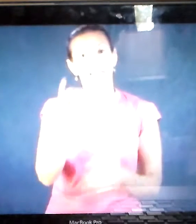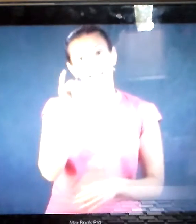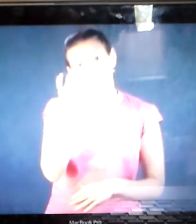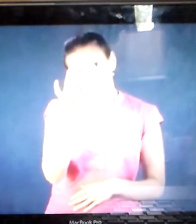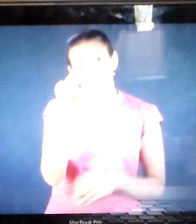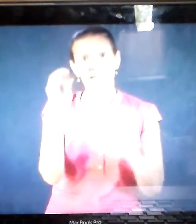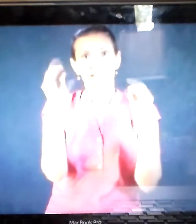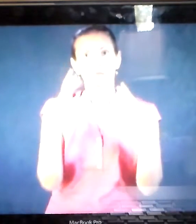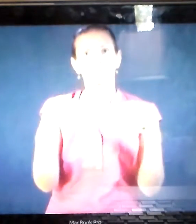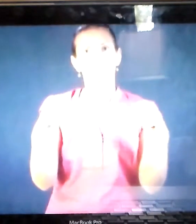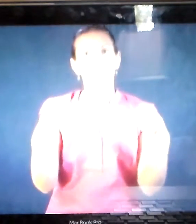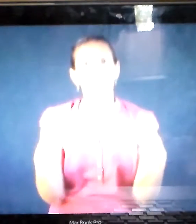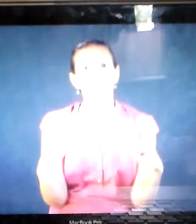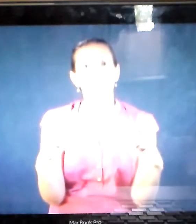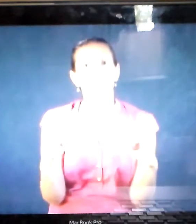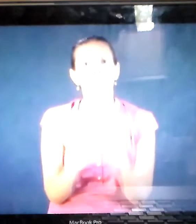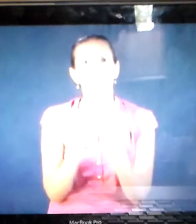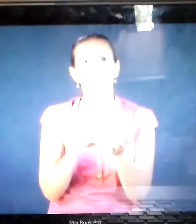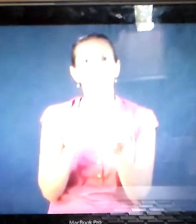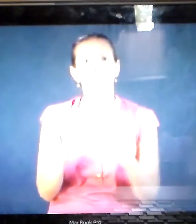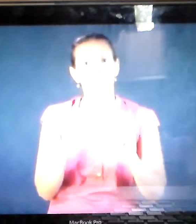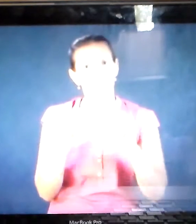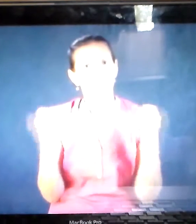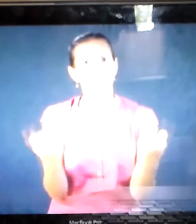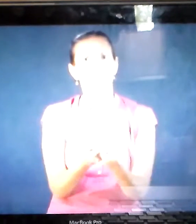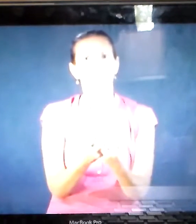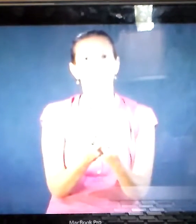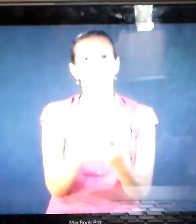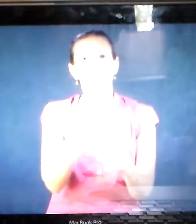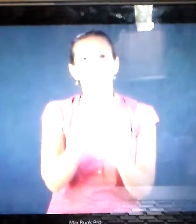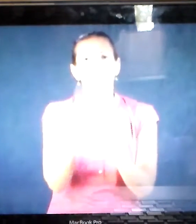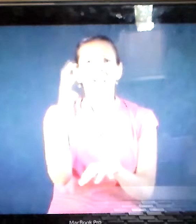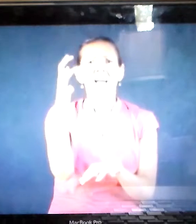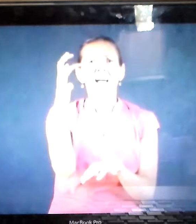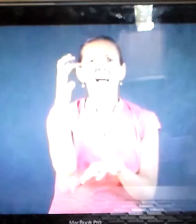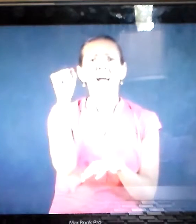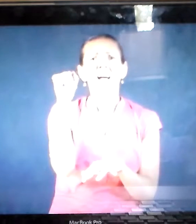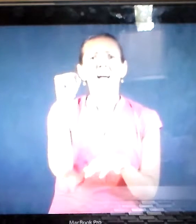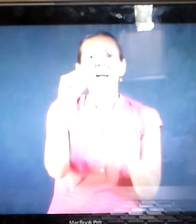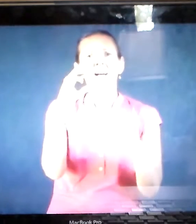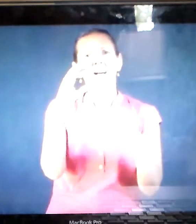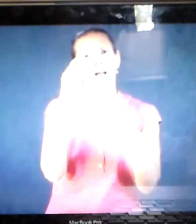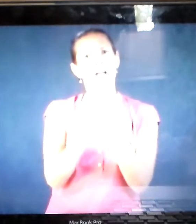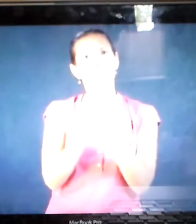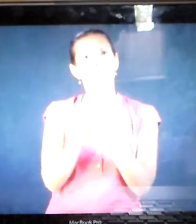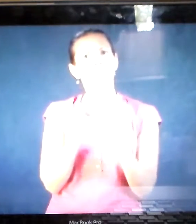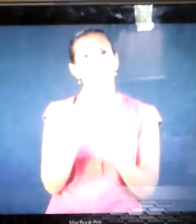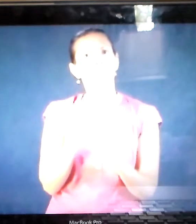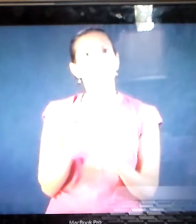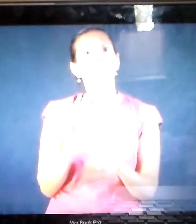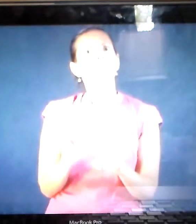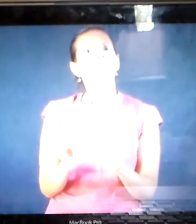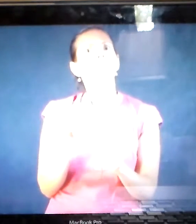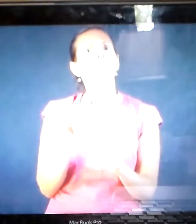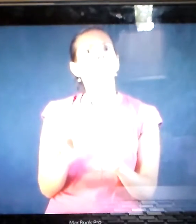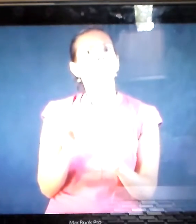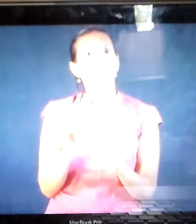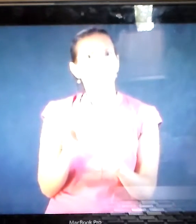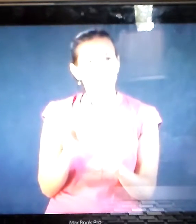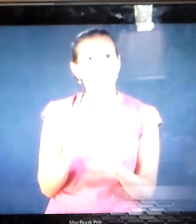I noticed that if two students are, sitting together and they're